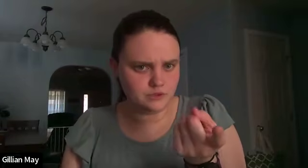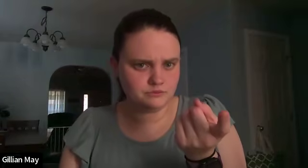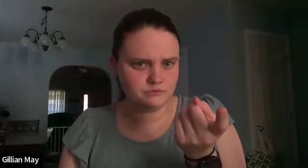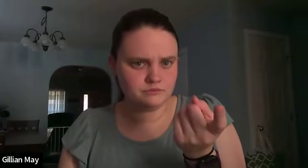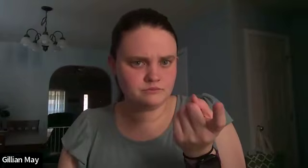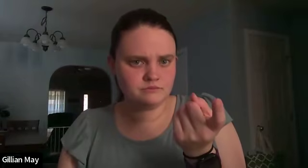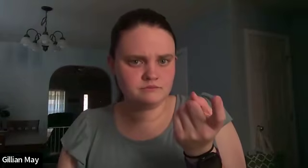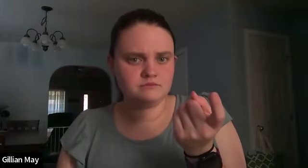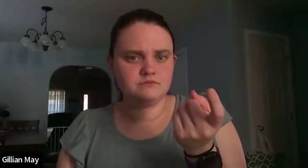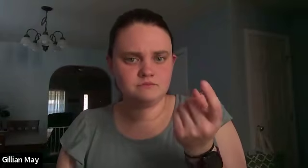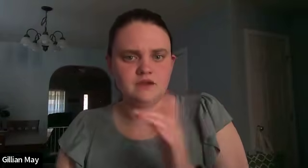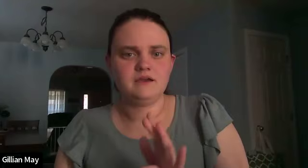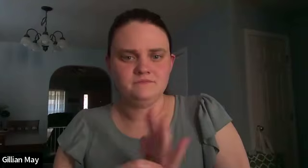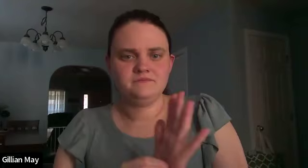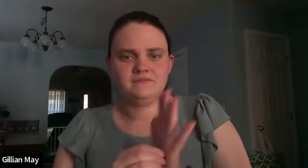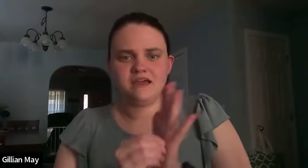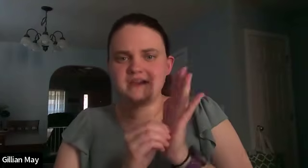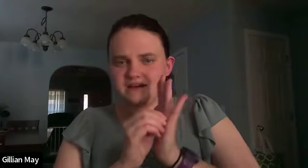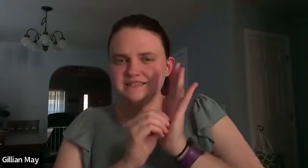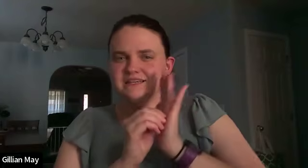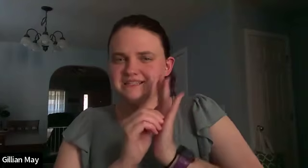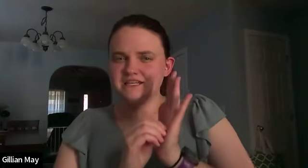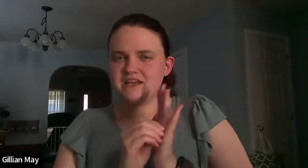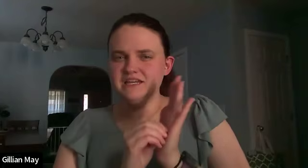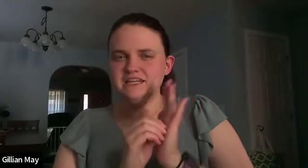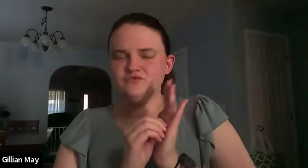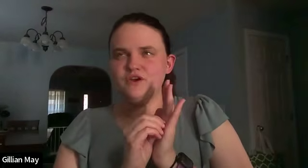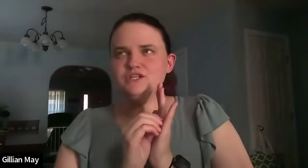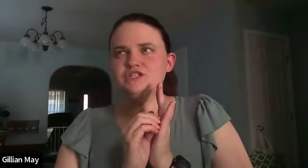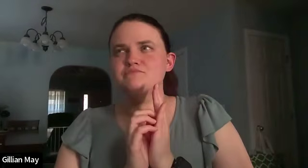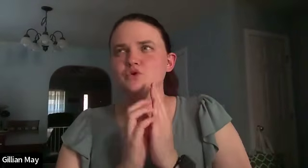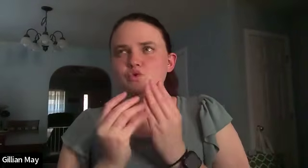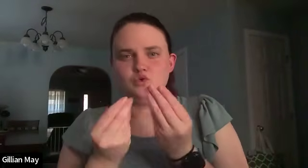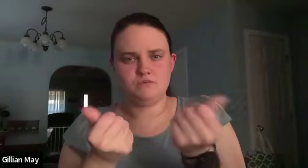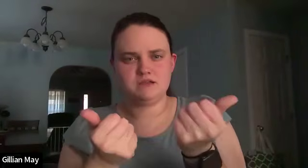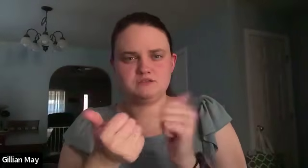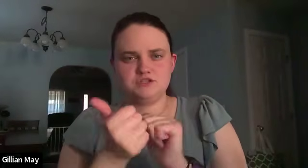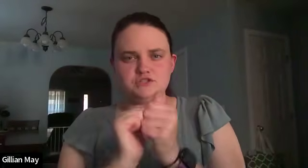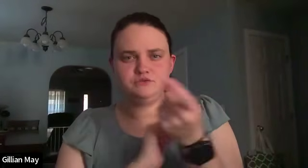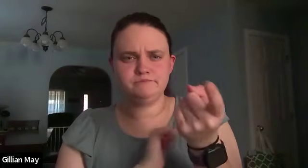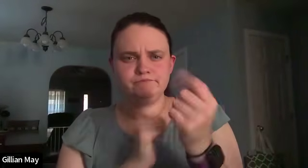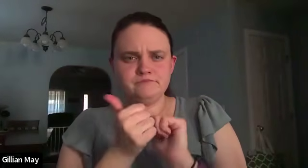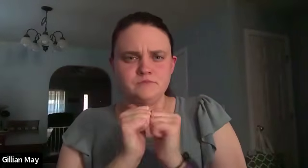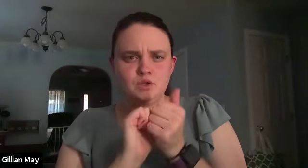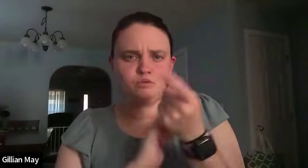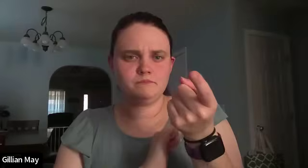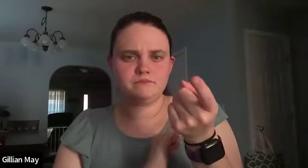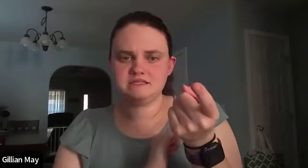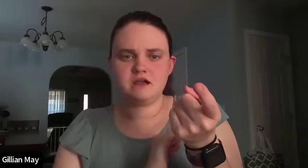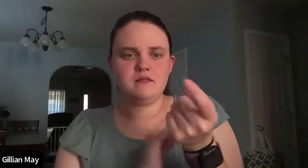you? Okay? And the nice thing is it does kind of get its very smooth process where it's just whoop, whoop. It's not